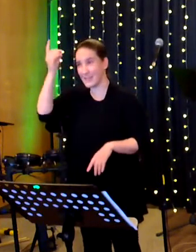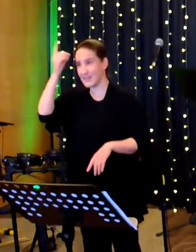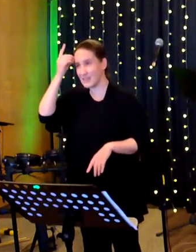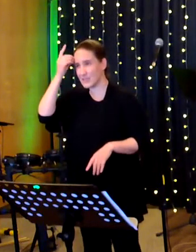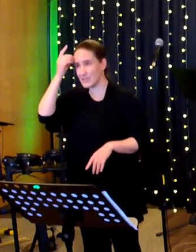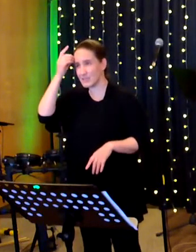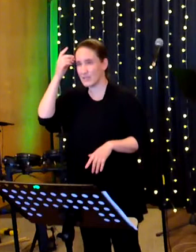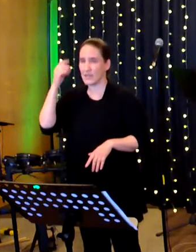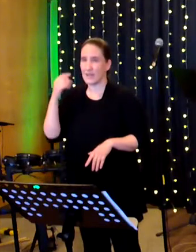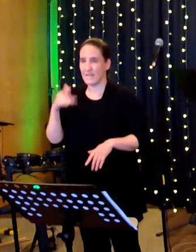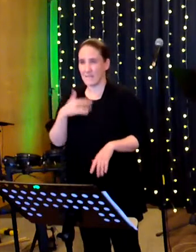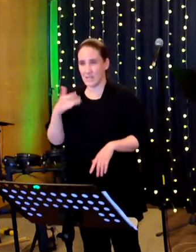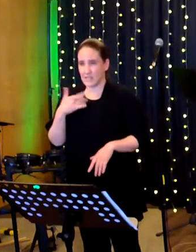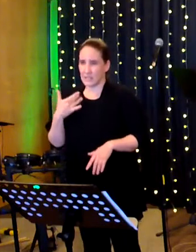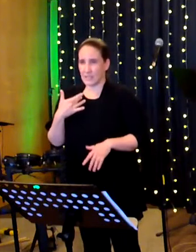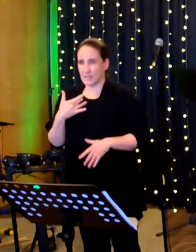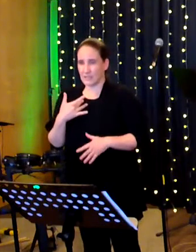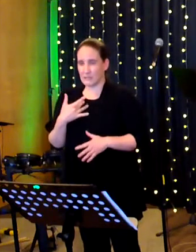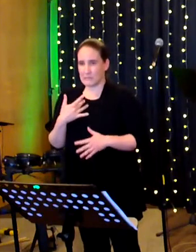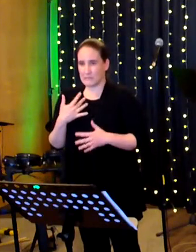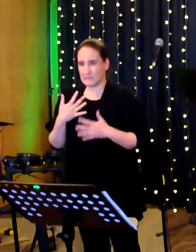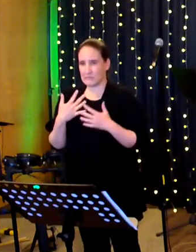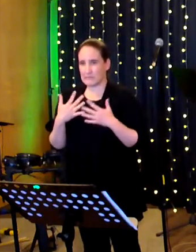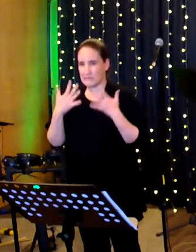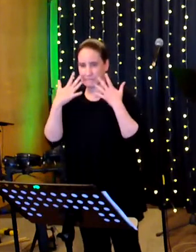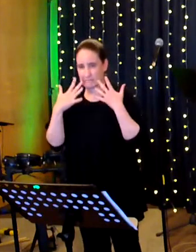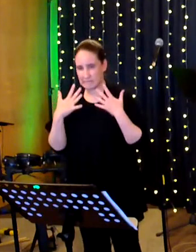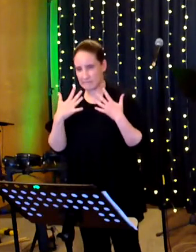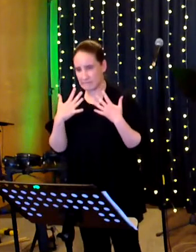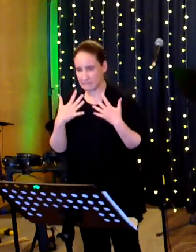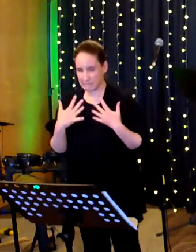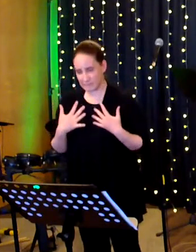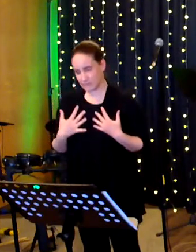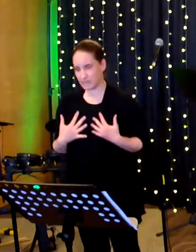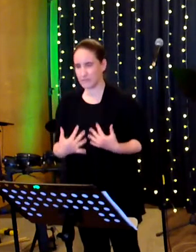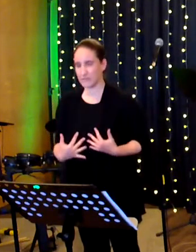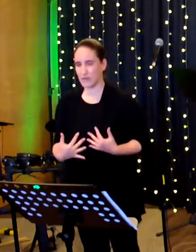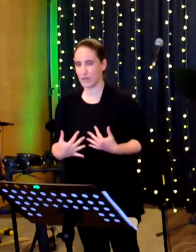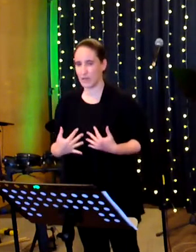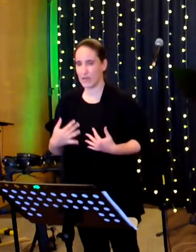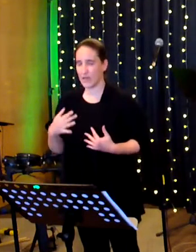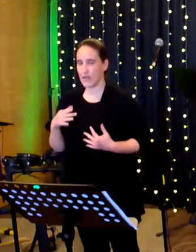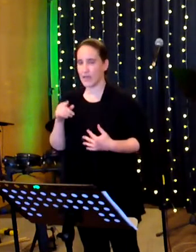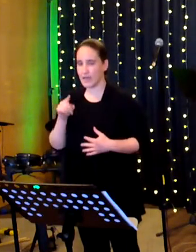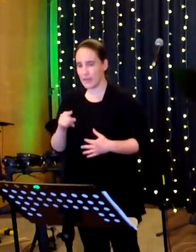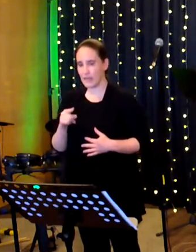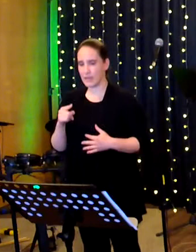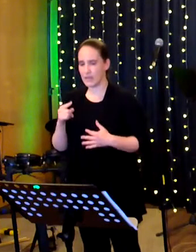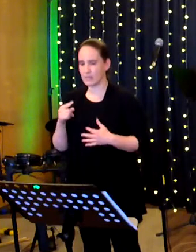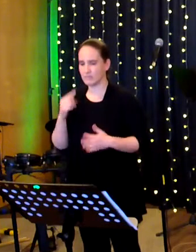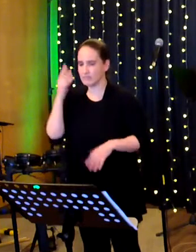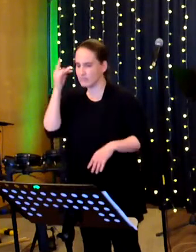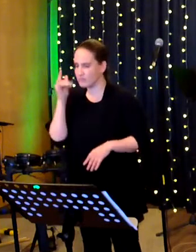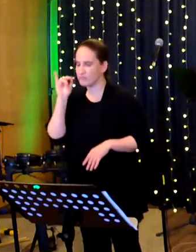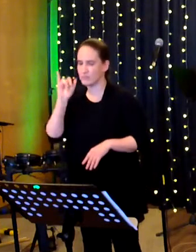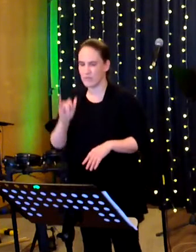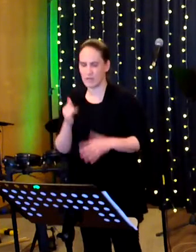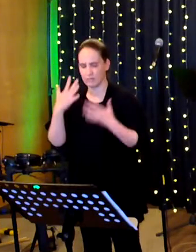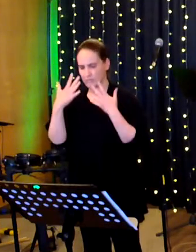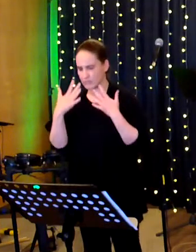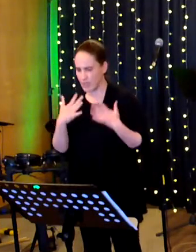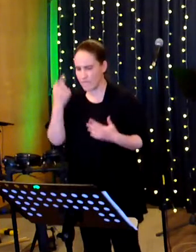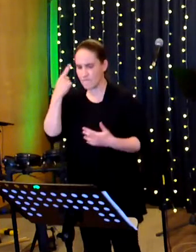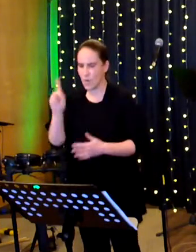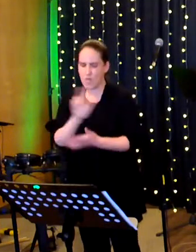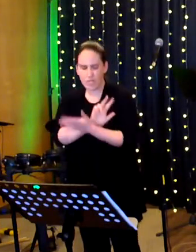so much that he mourned for 3 weeks. The Message version says that Daniel mourned over Jerusalem